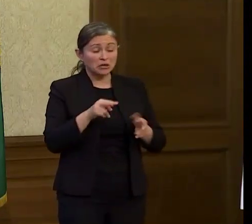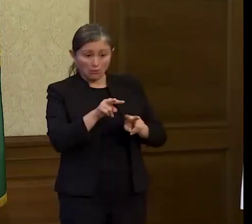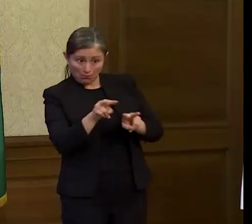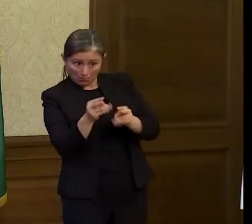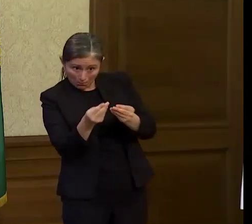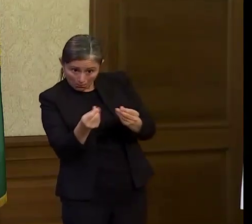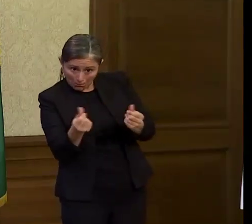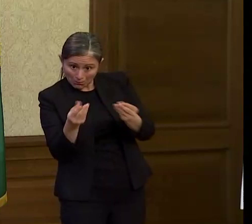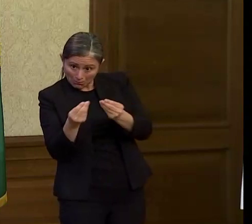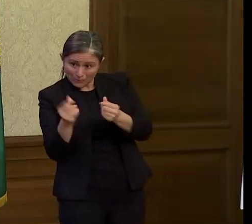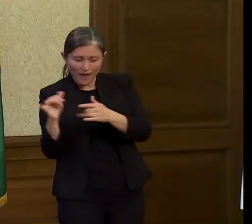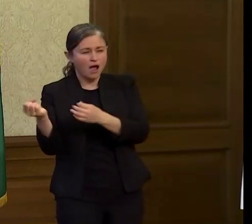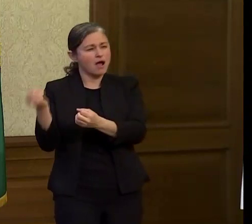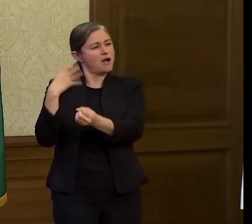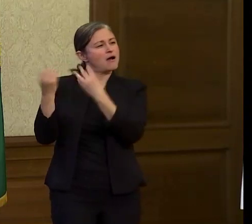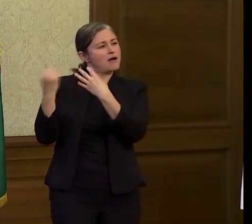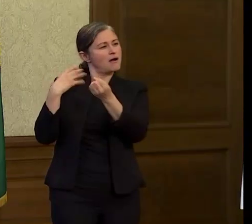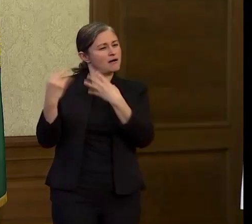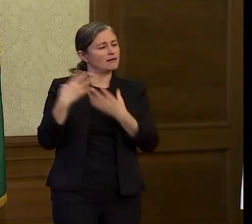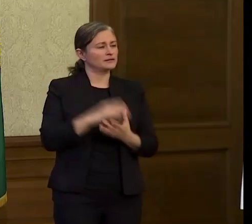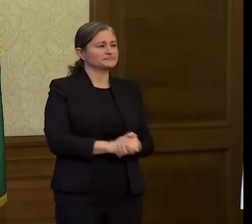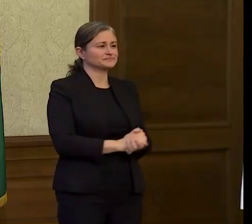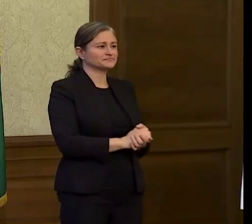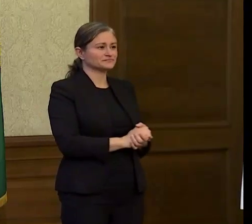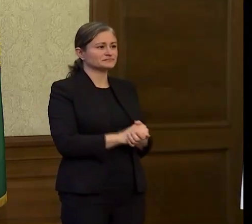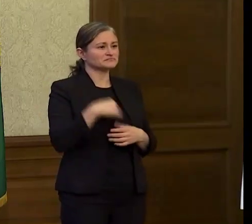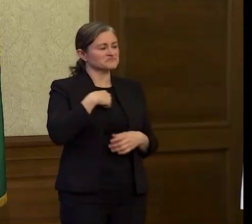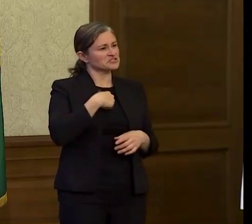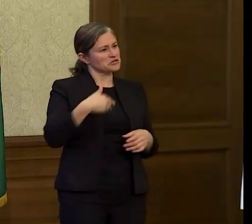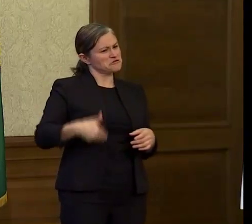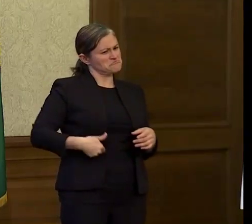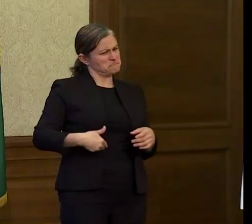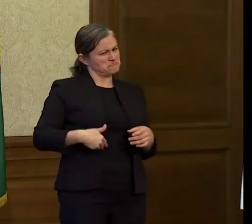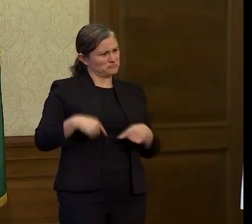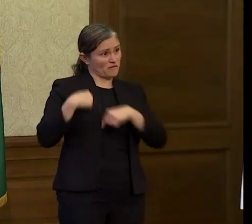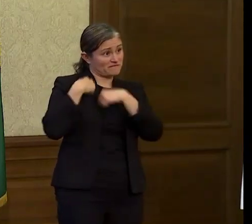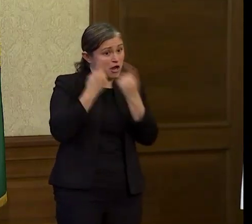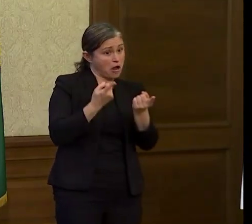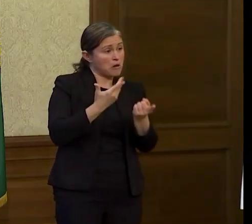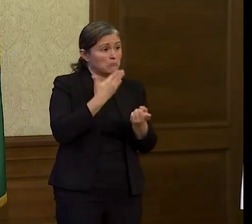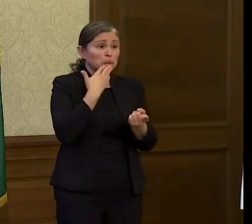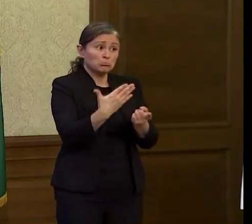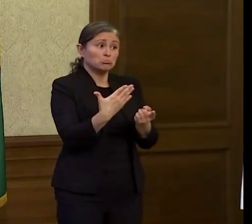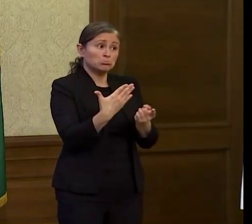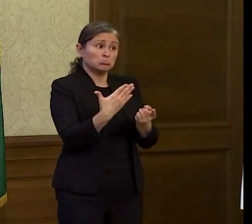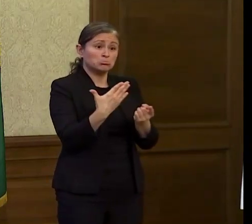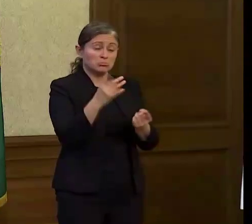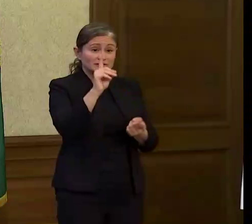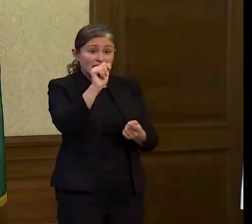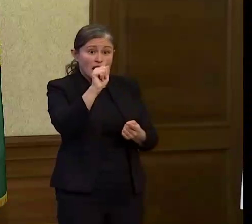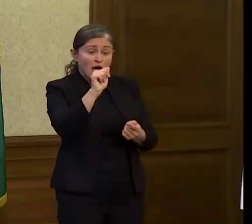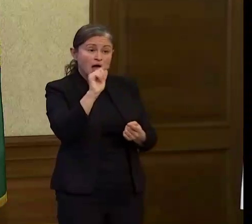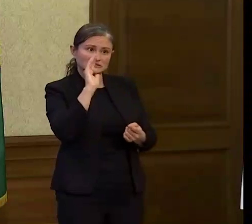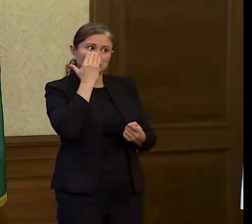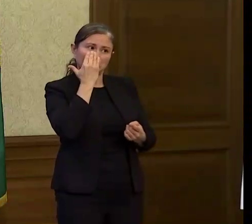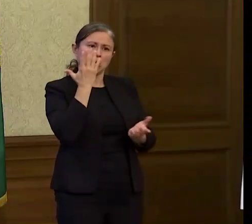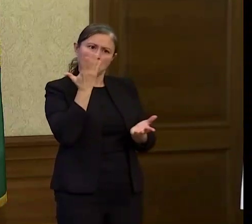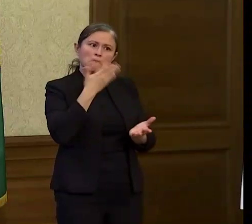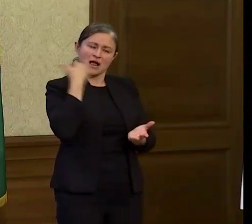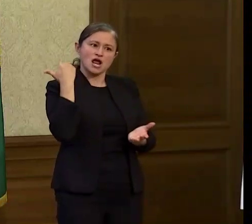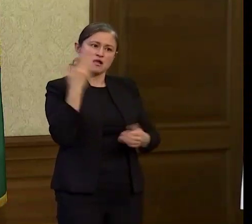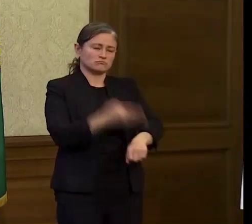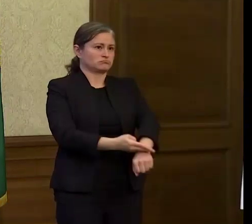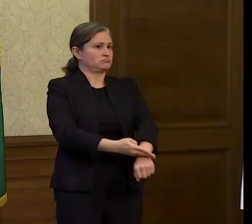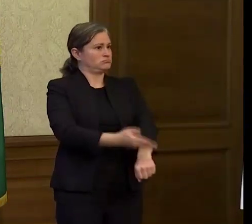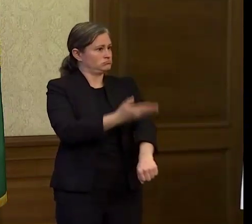be when we are confident that we have suppressed all of these data points to a level where we're confident that this isn't just